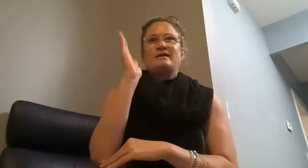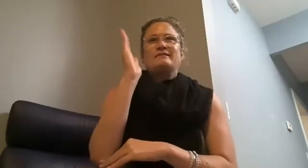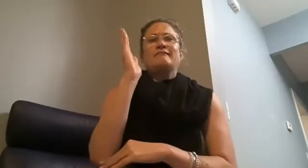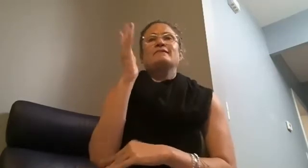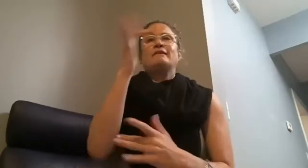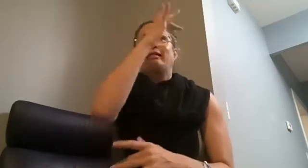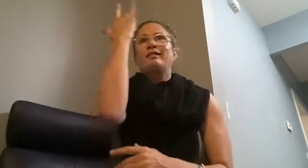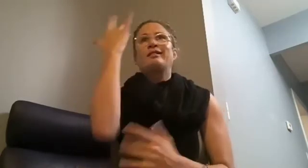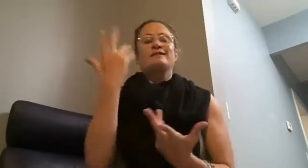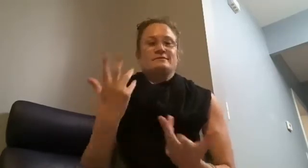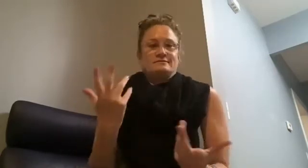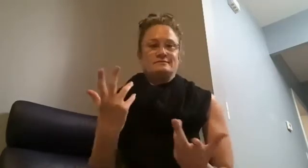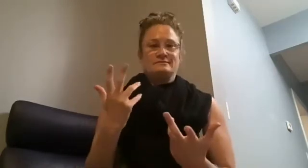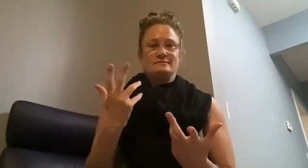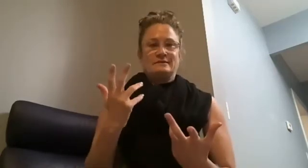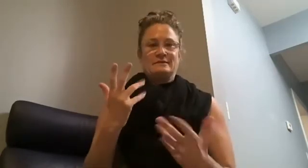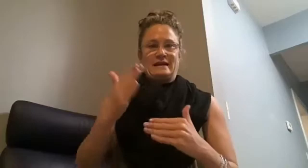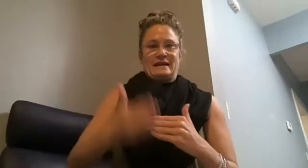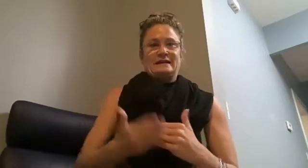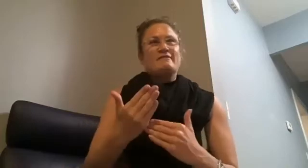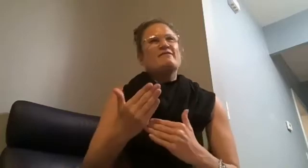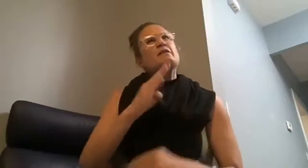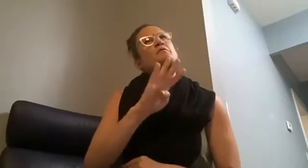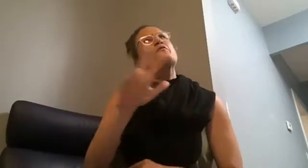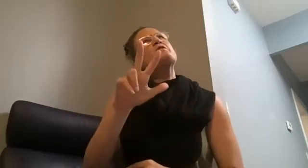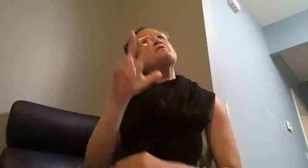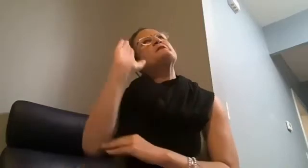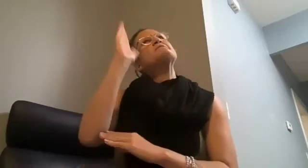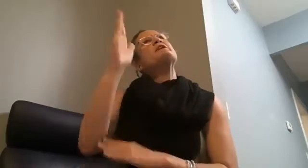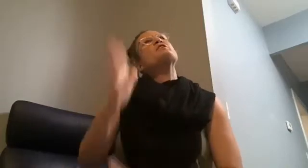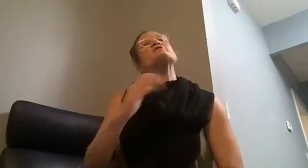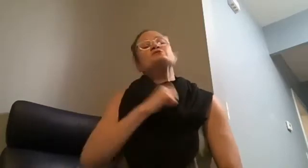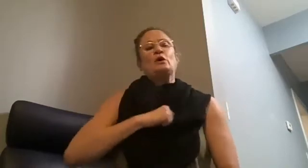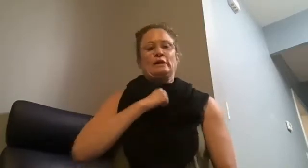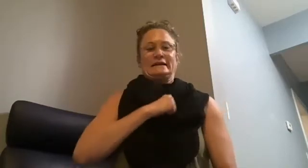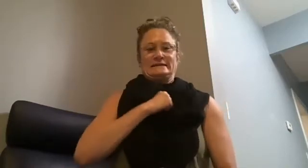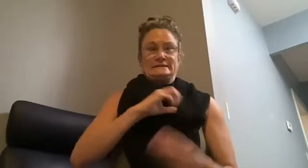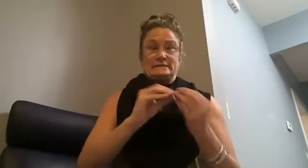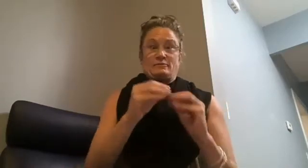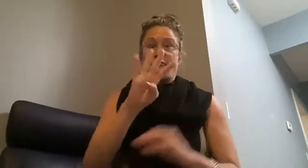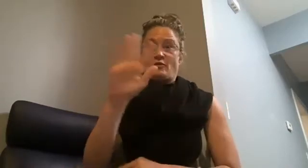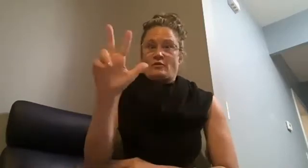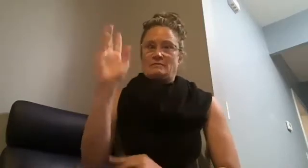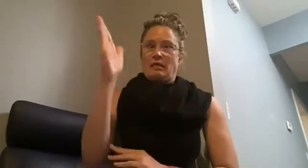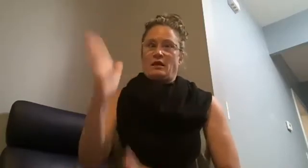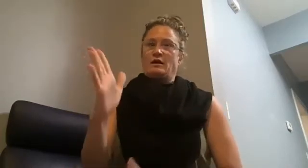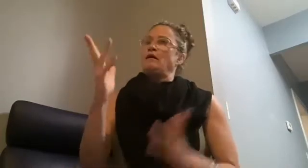of, I don't know, number 43. So I apologize ahead of time, because I think each talk is degraded from that point